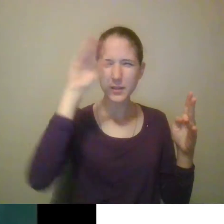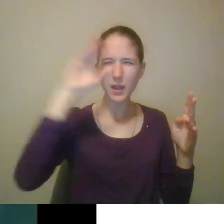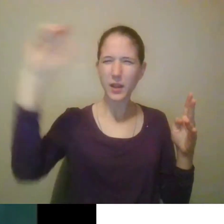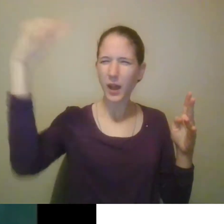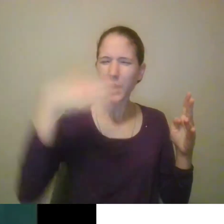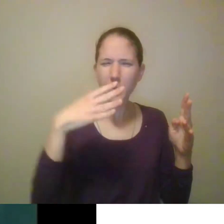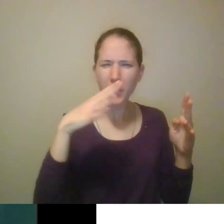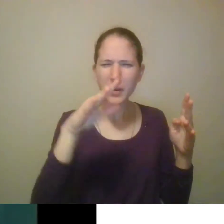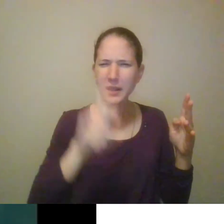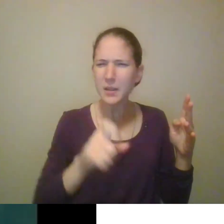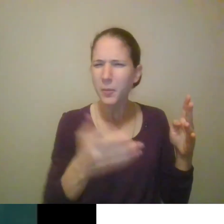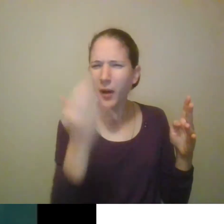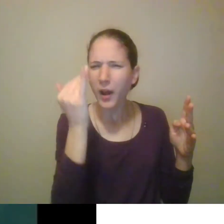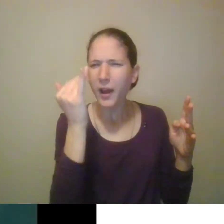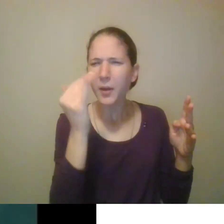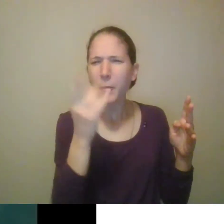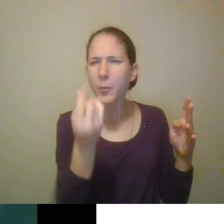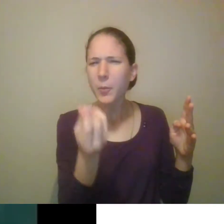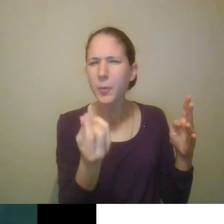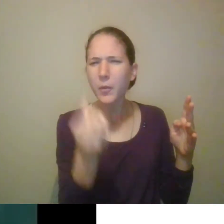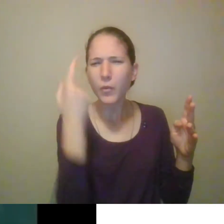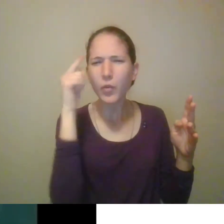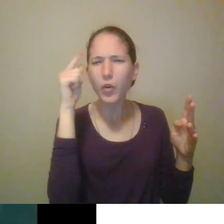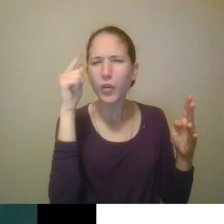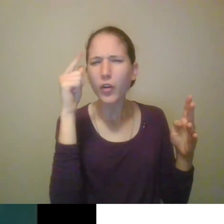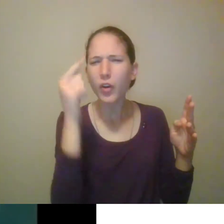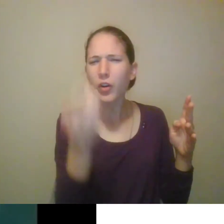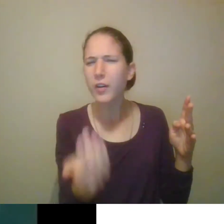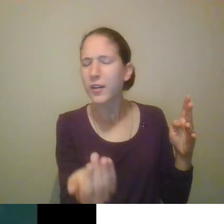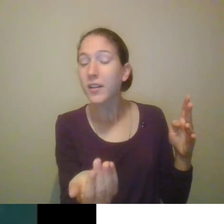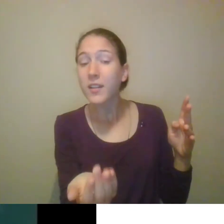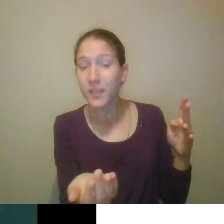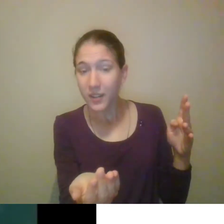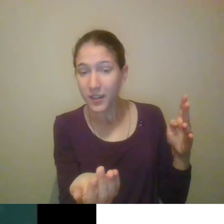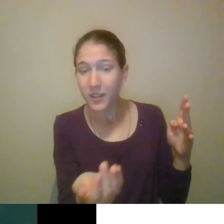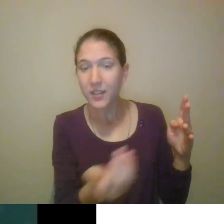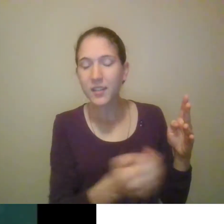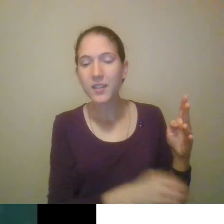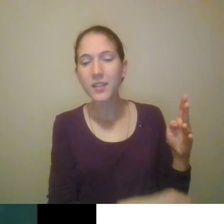process? What's the sunlight going to provide for this process?